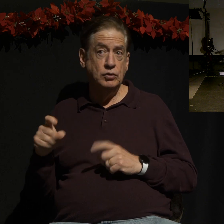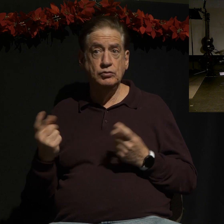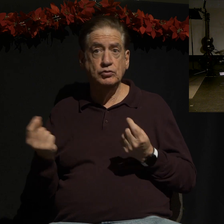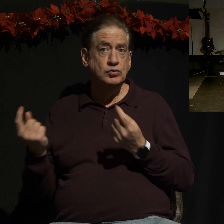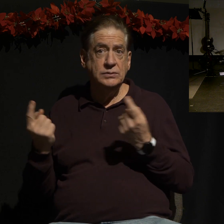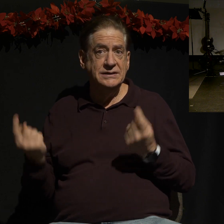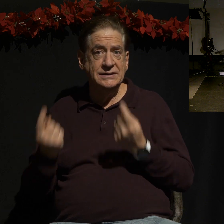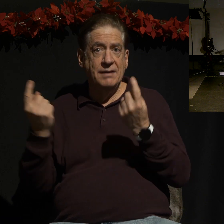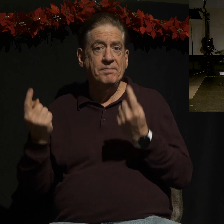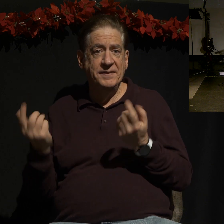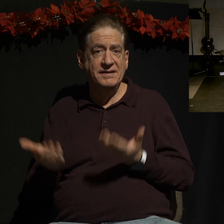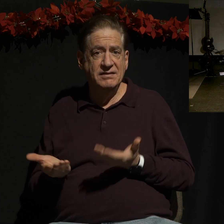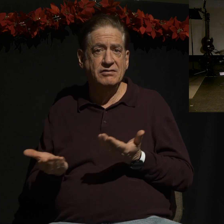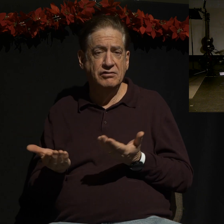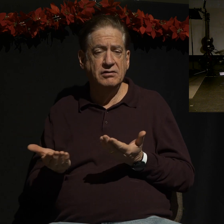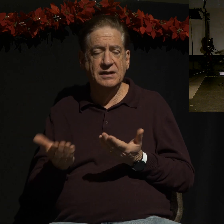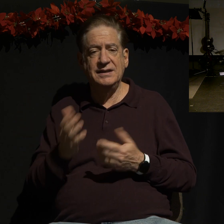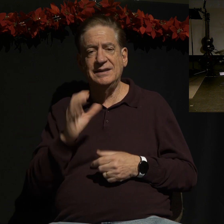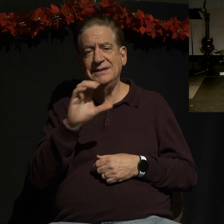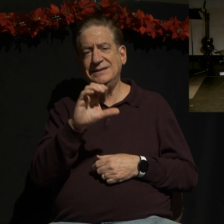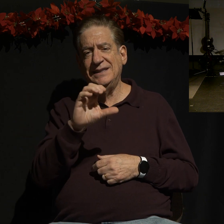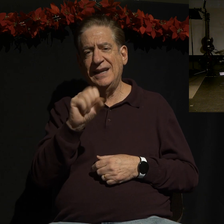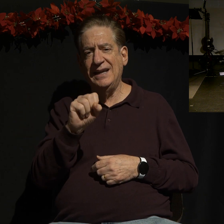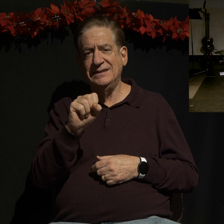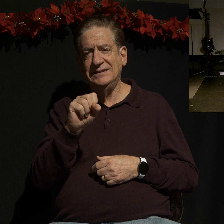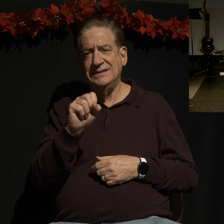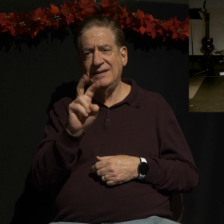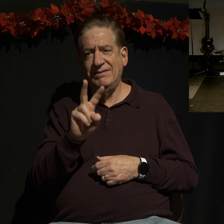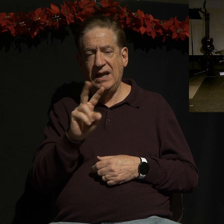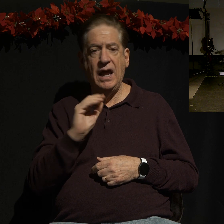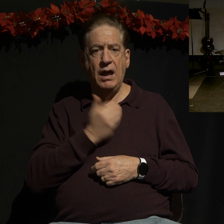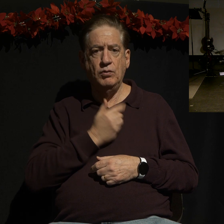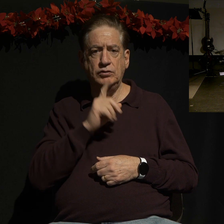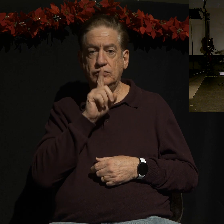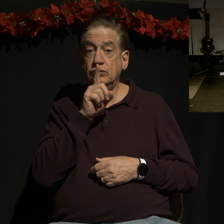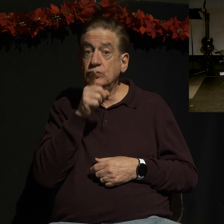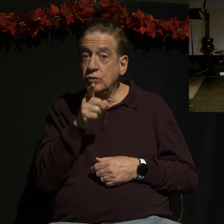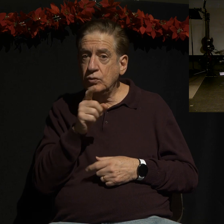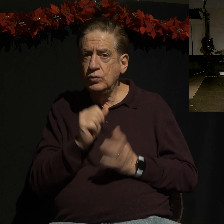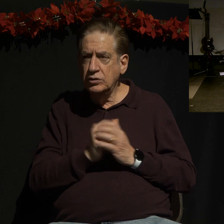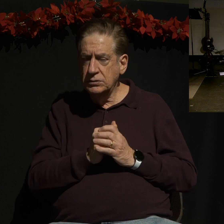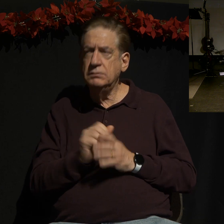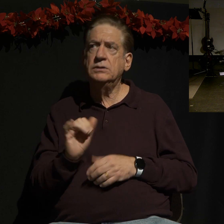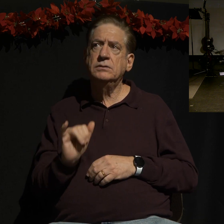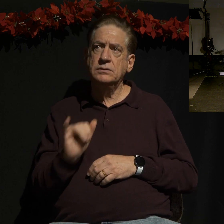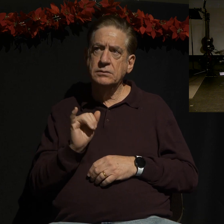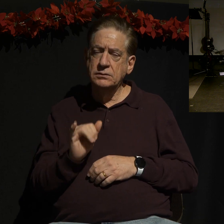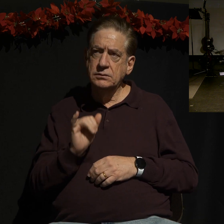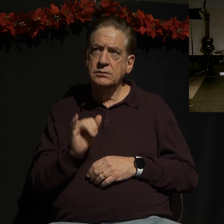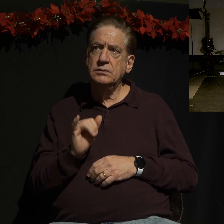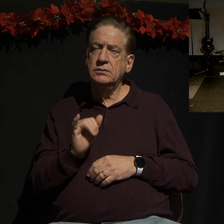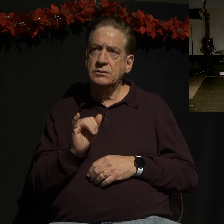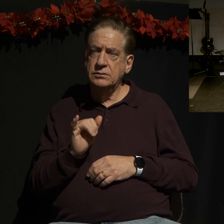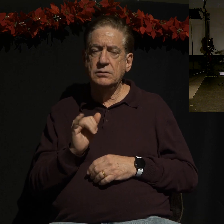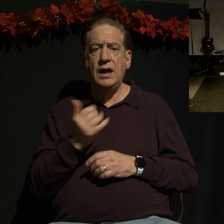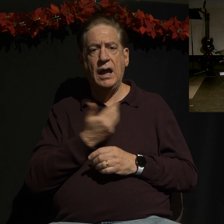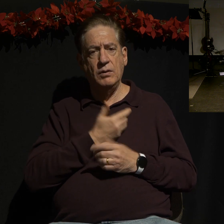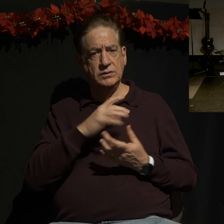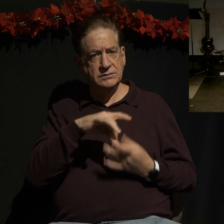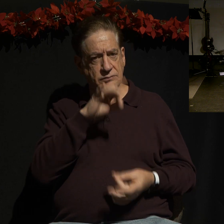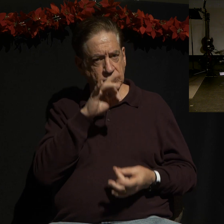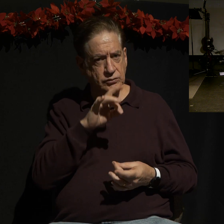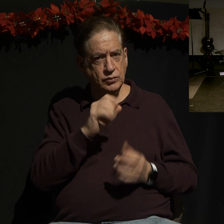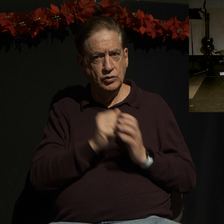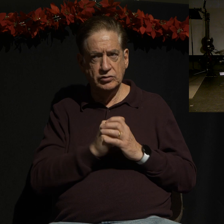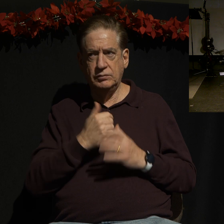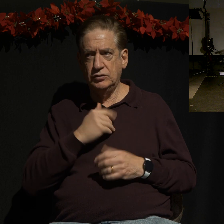doing something here. The CSB, our true worship. Okay, so our spiritual worship,